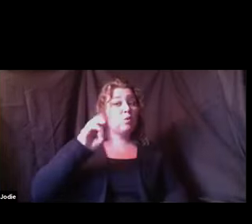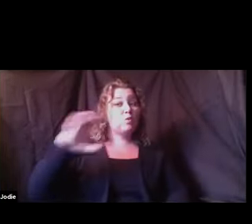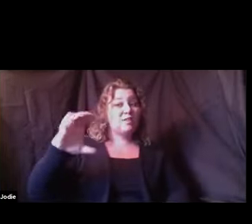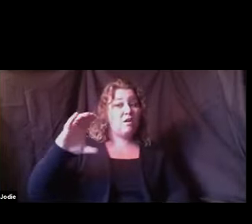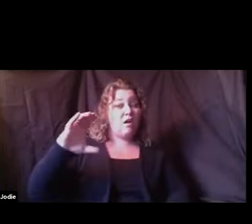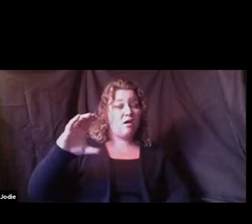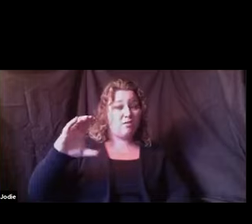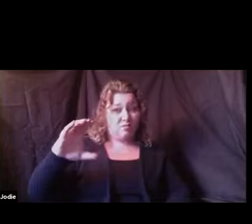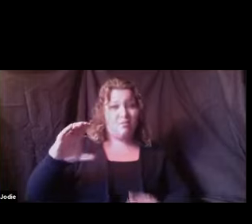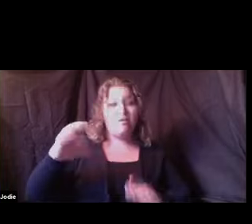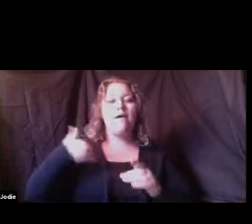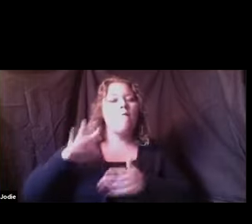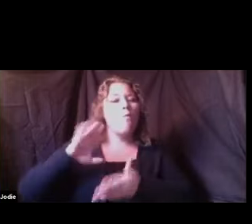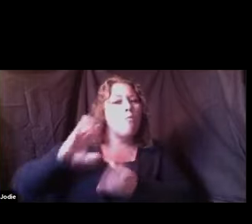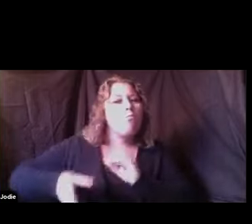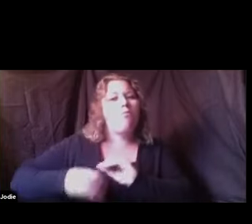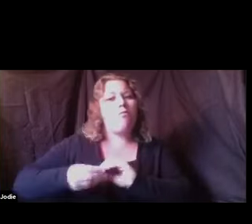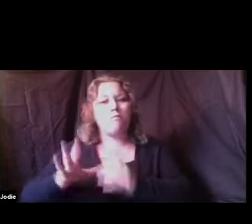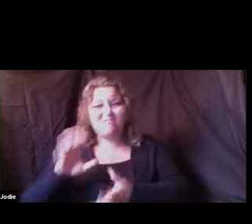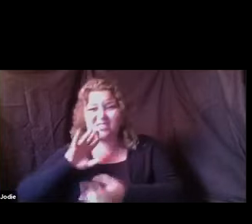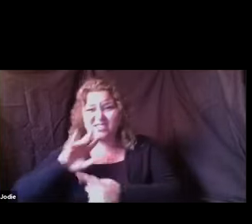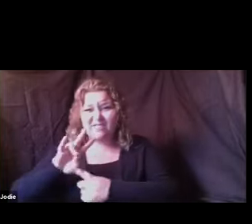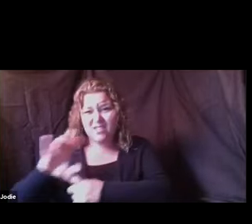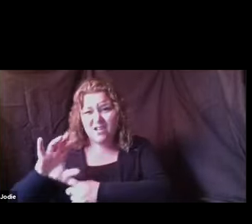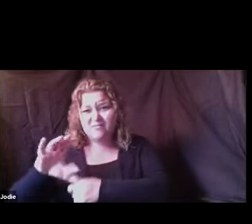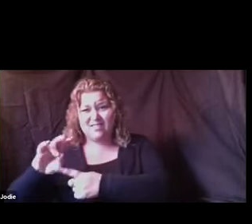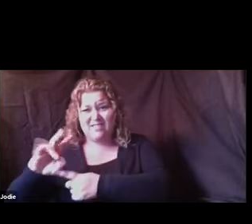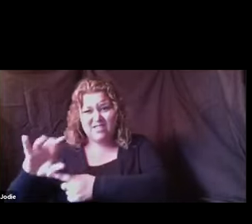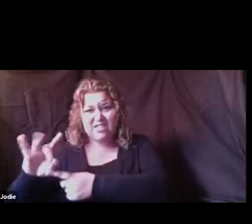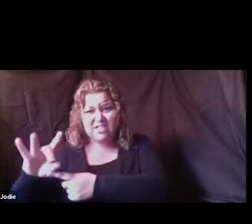17,707 cases. That is an increase from yesterday of